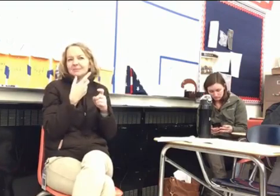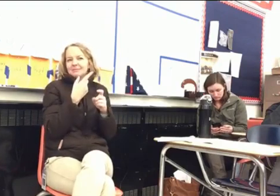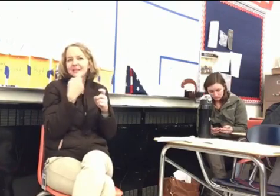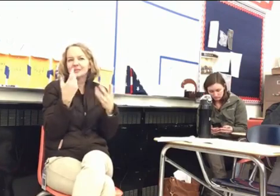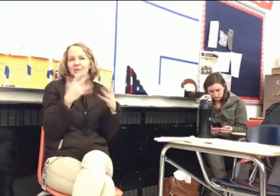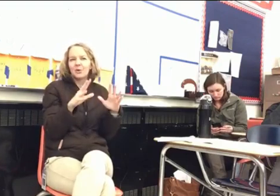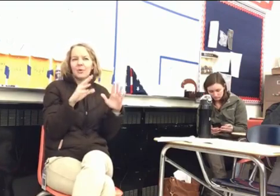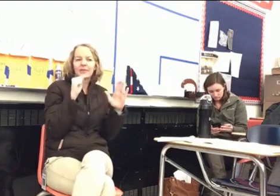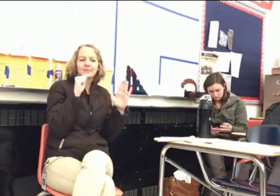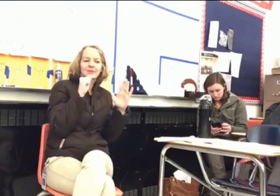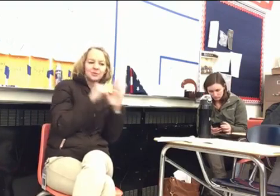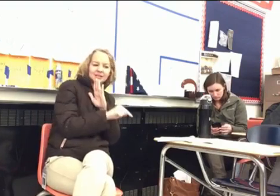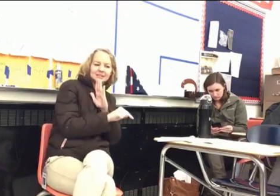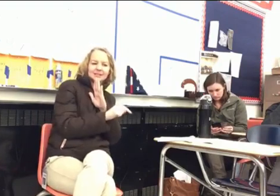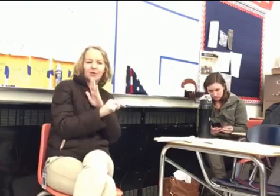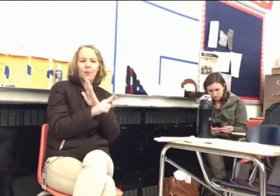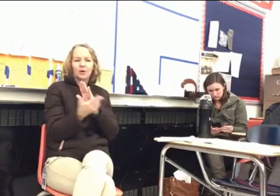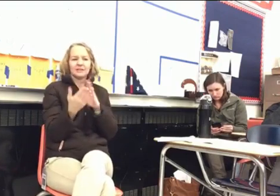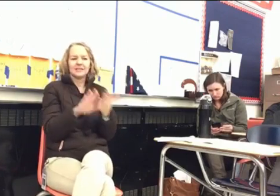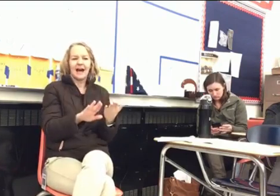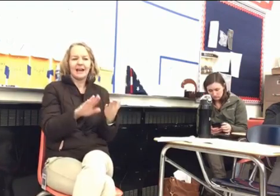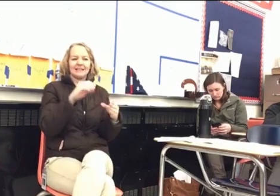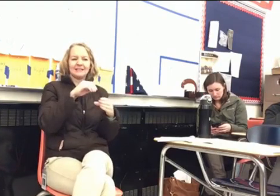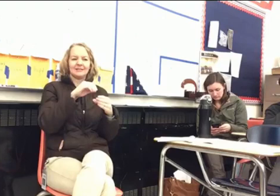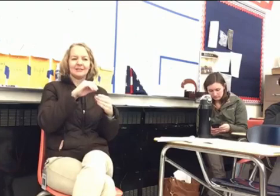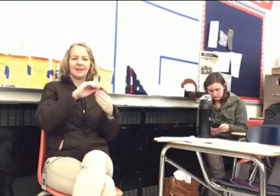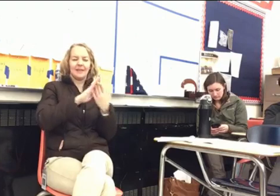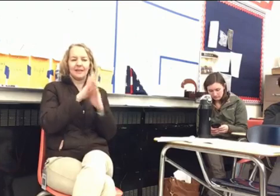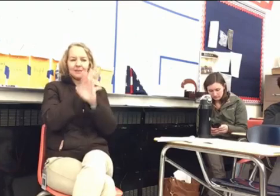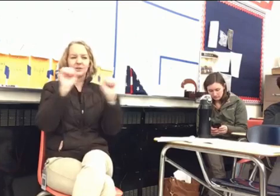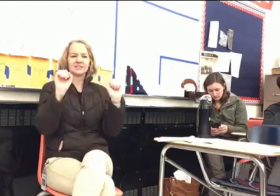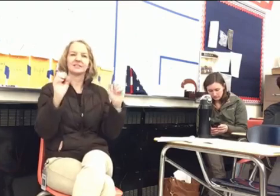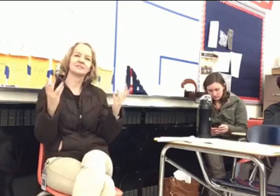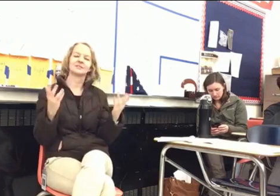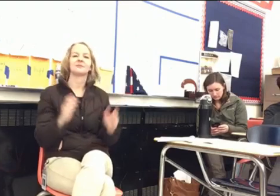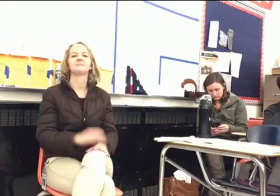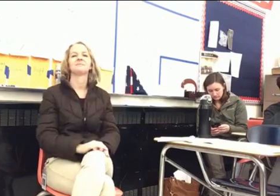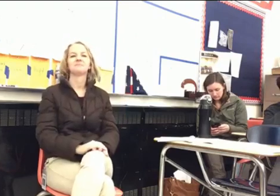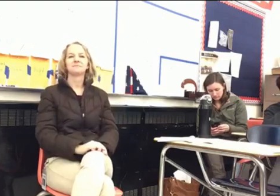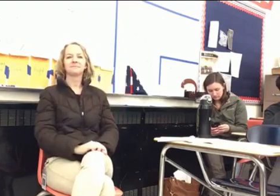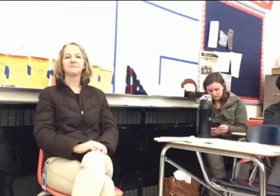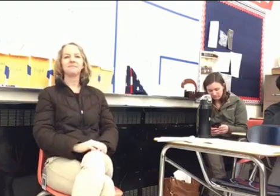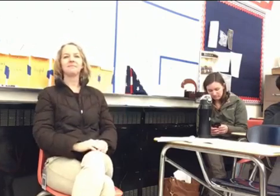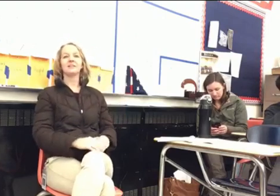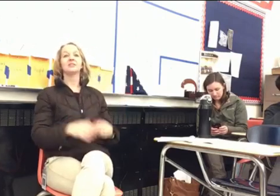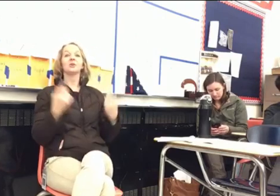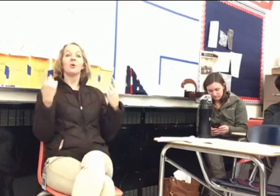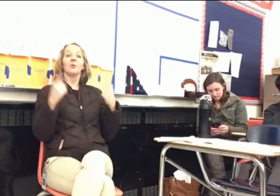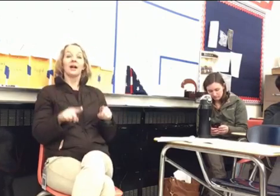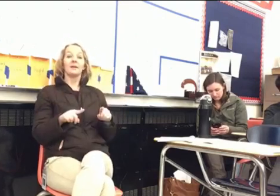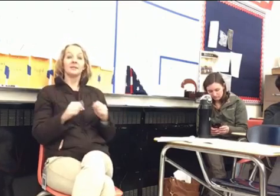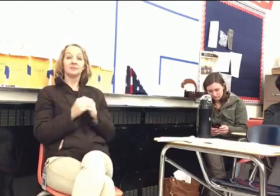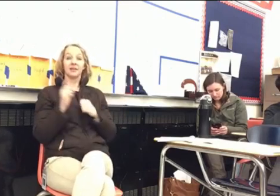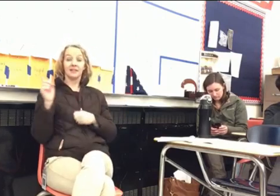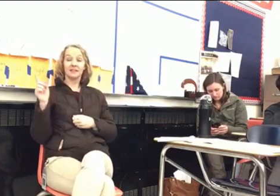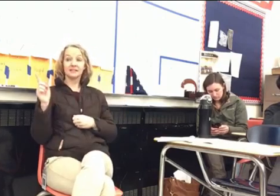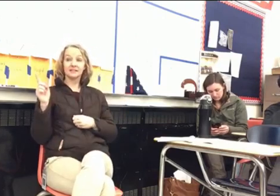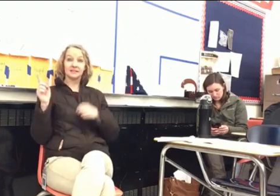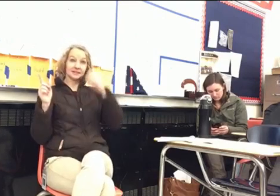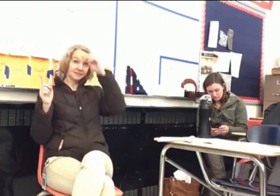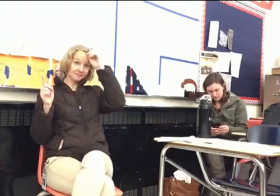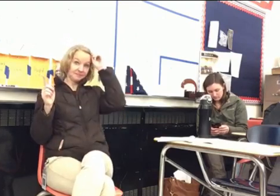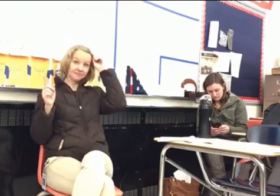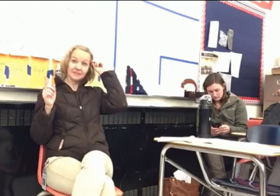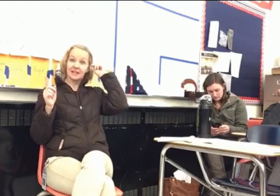assassinated or die in the presidency. Yeah, unless you watch cop shows or things like that. Now what happens is that